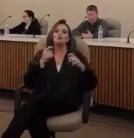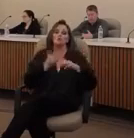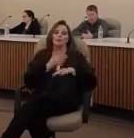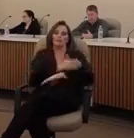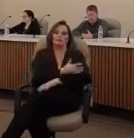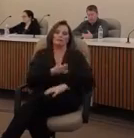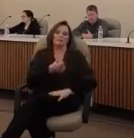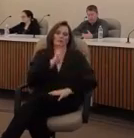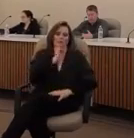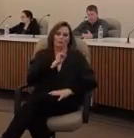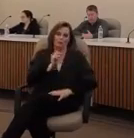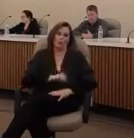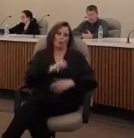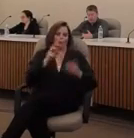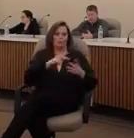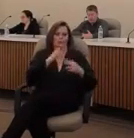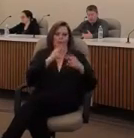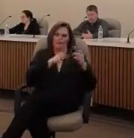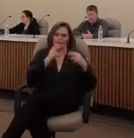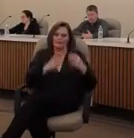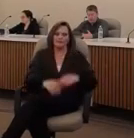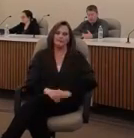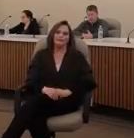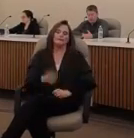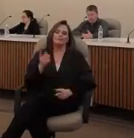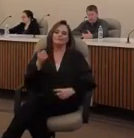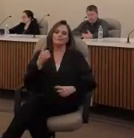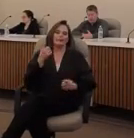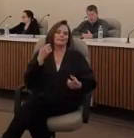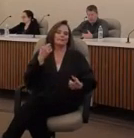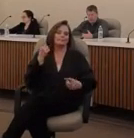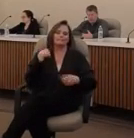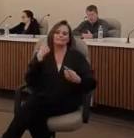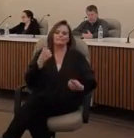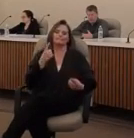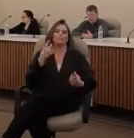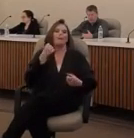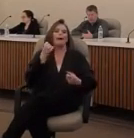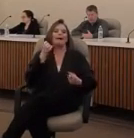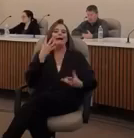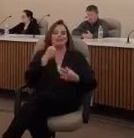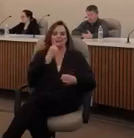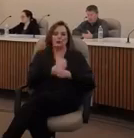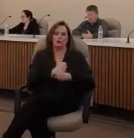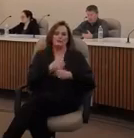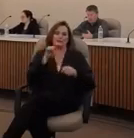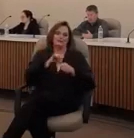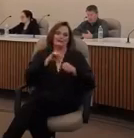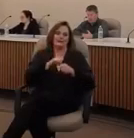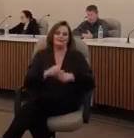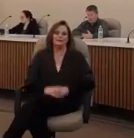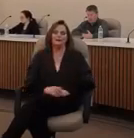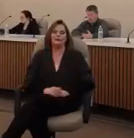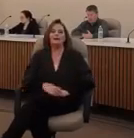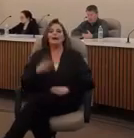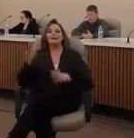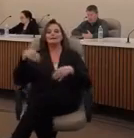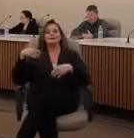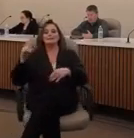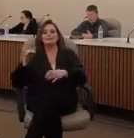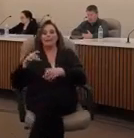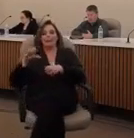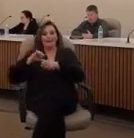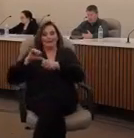and dilapidated site. It has been a gas station for many, many years, and selling gas was never the cause of residents'